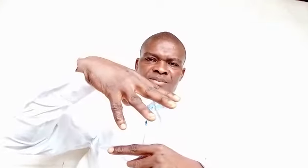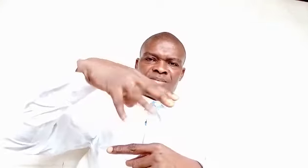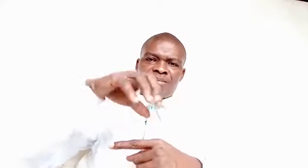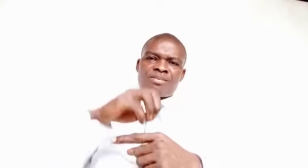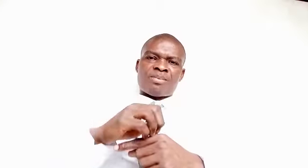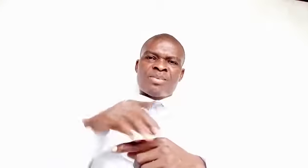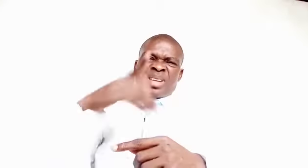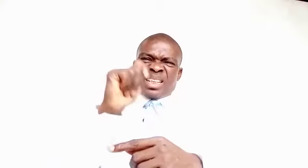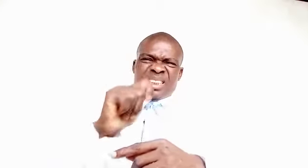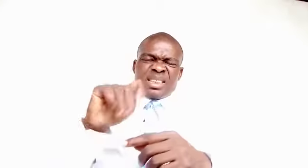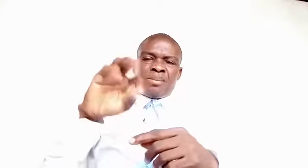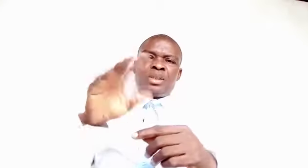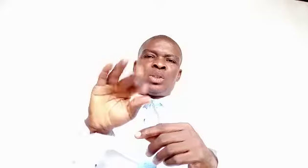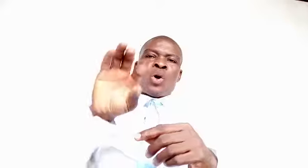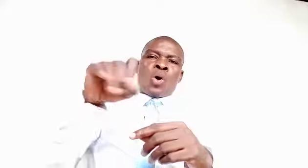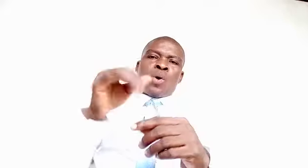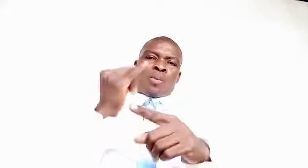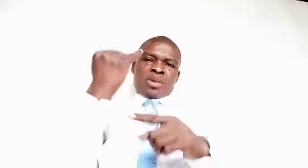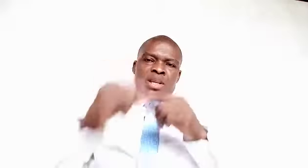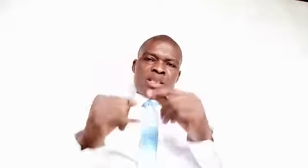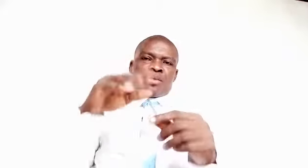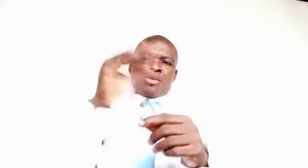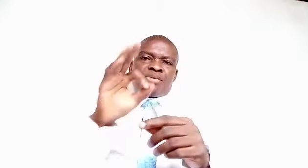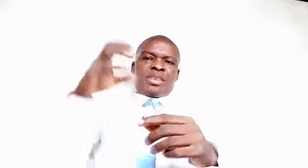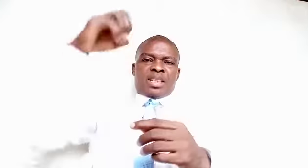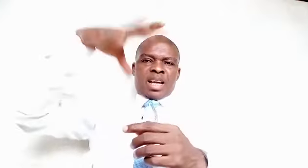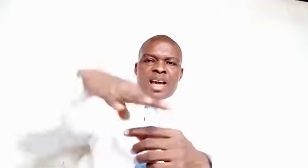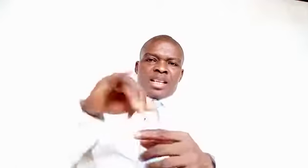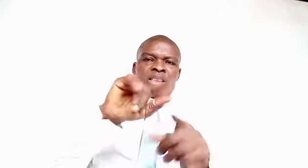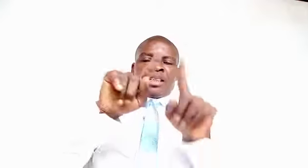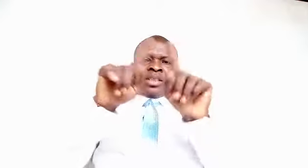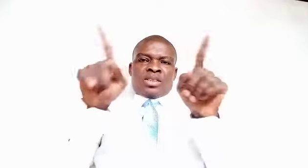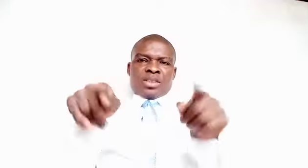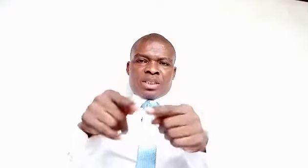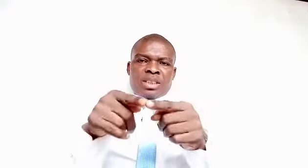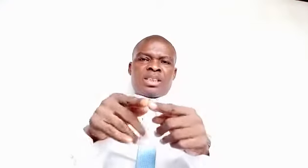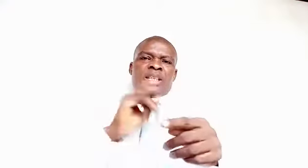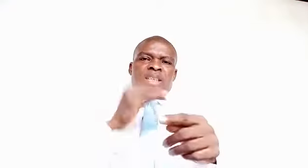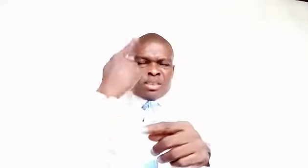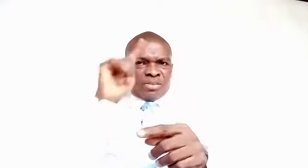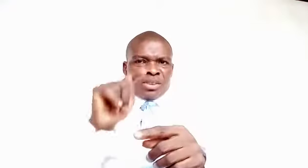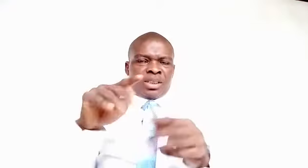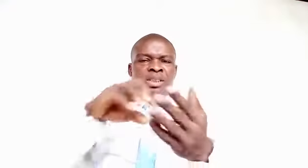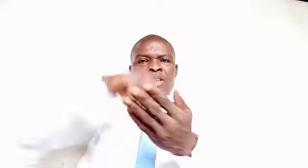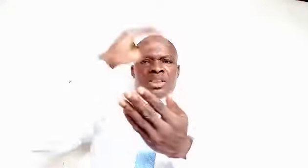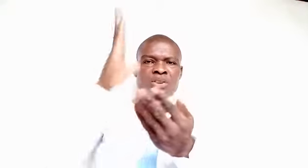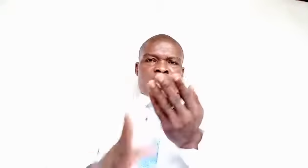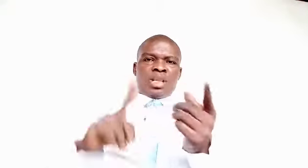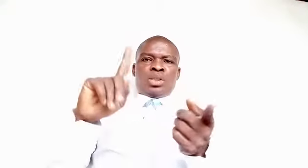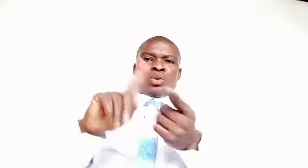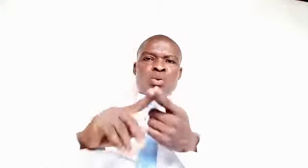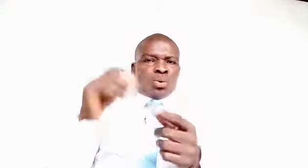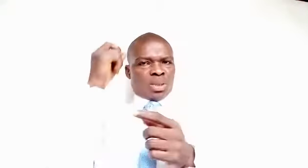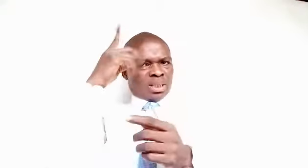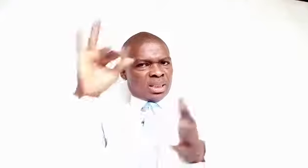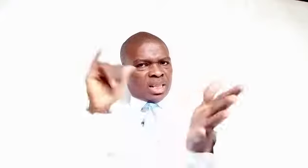The major objective of the earth rotation is for the student to understand that